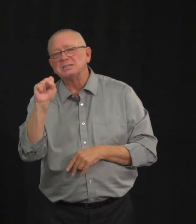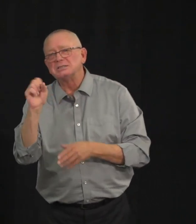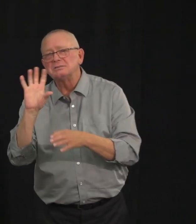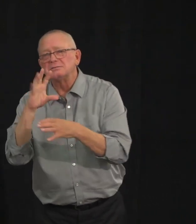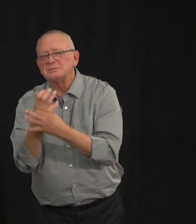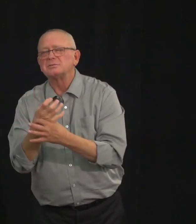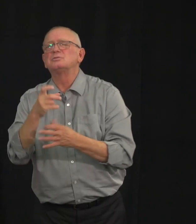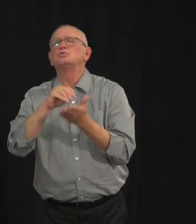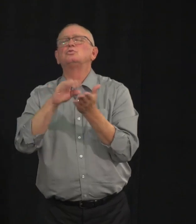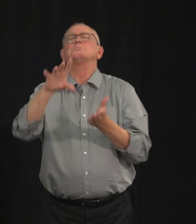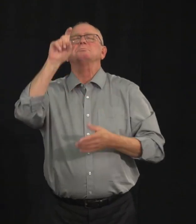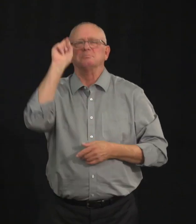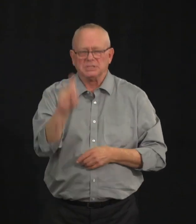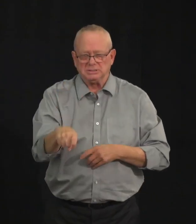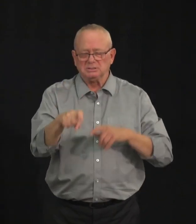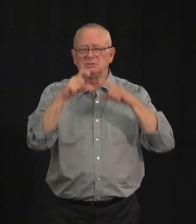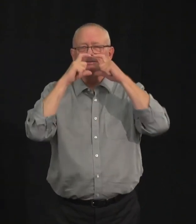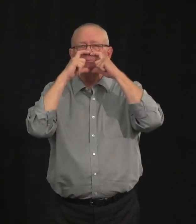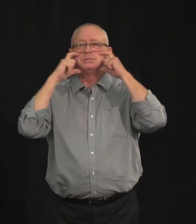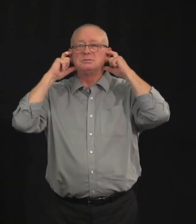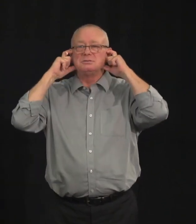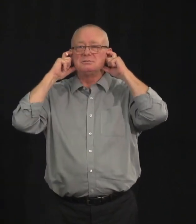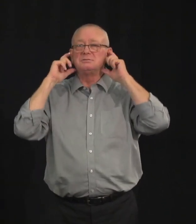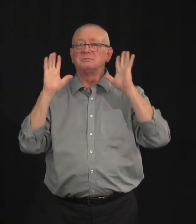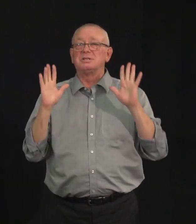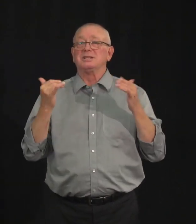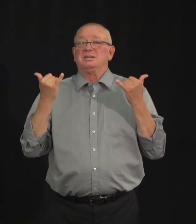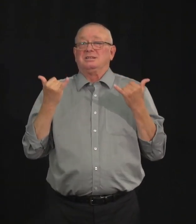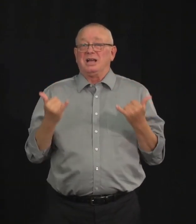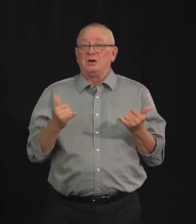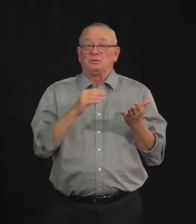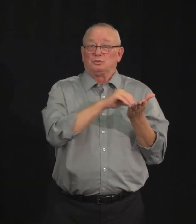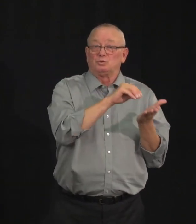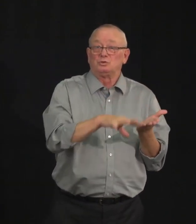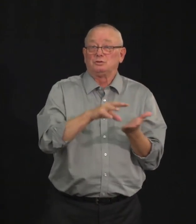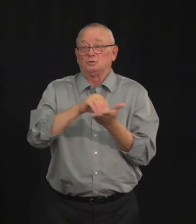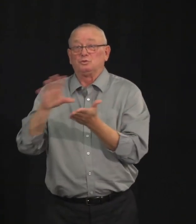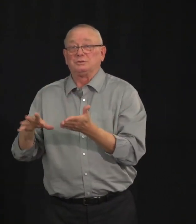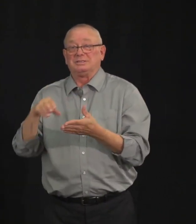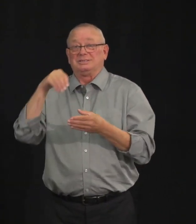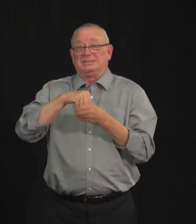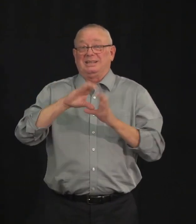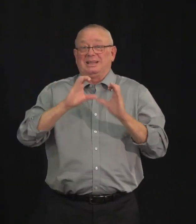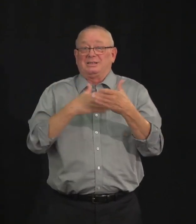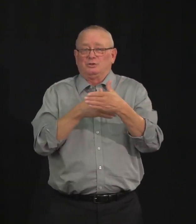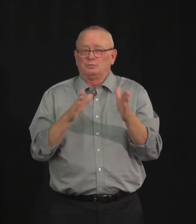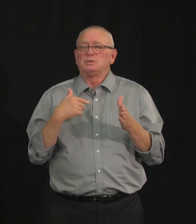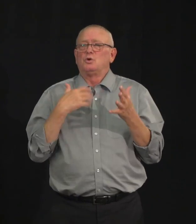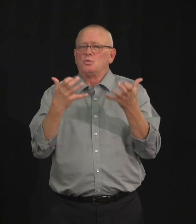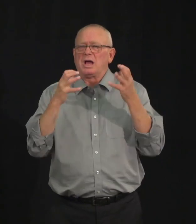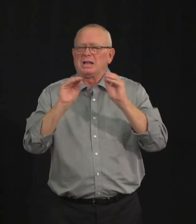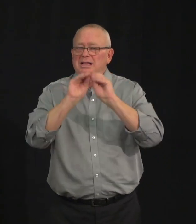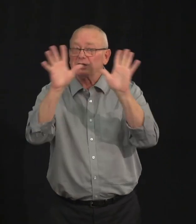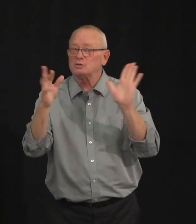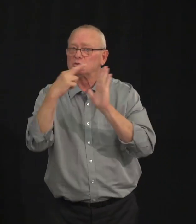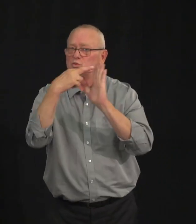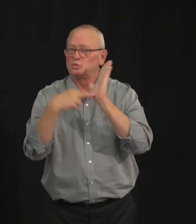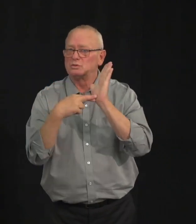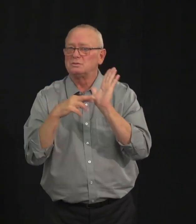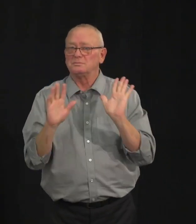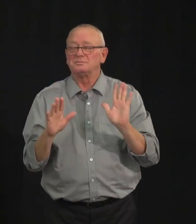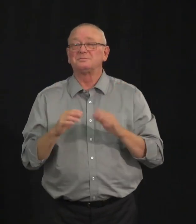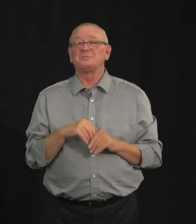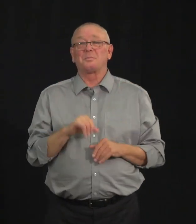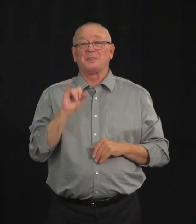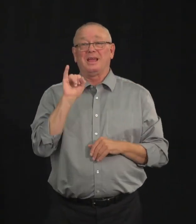as it relates to physical distancing between students inside the classroom. Physical distancing of 2 meter